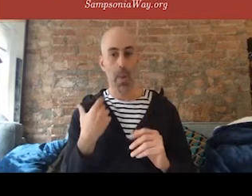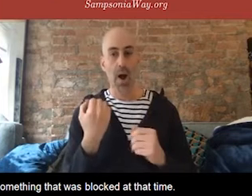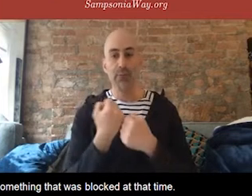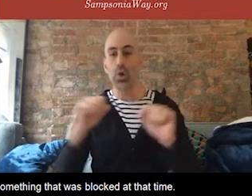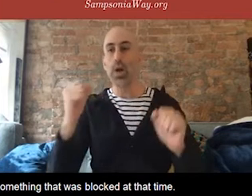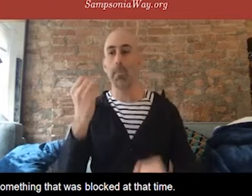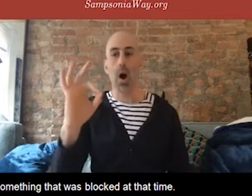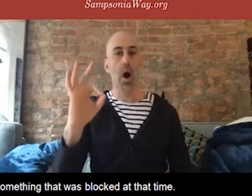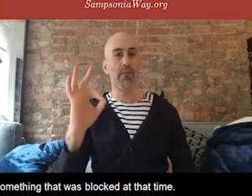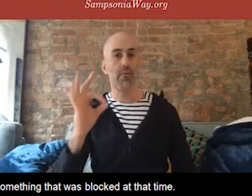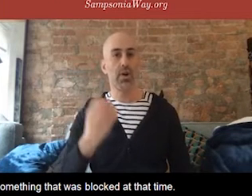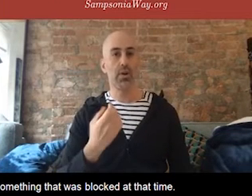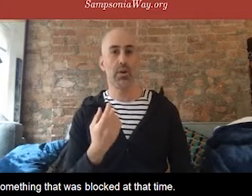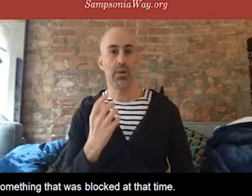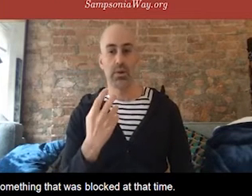So